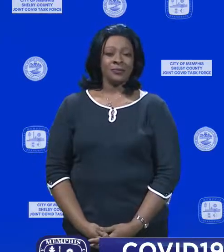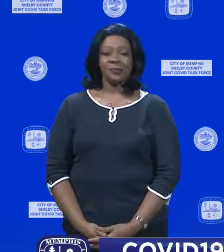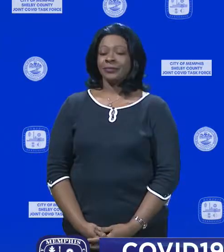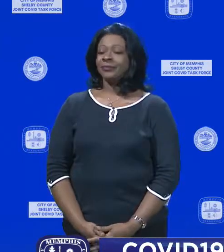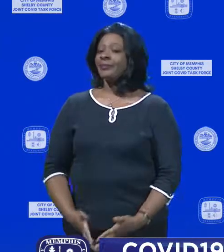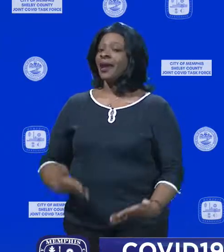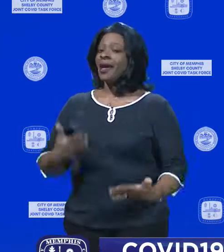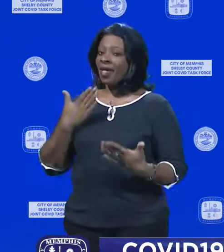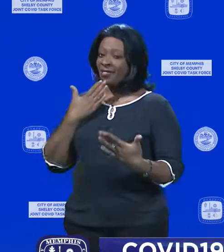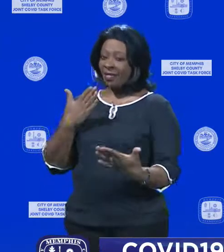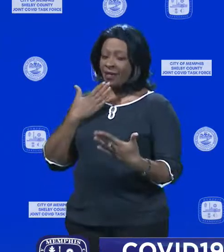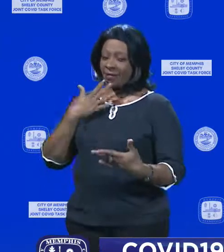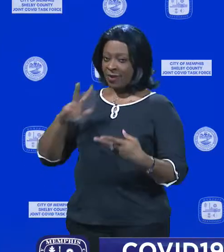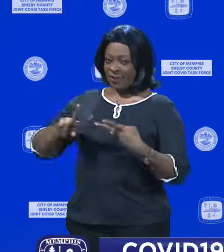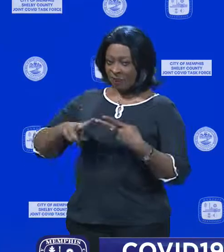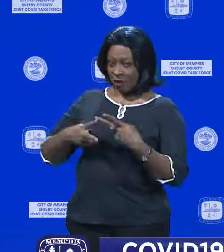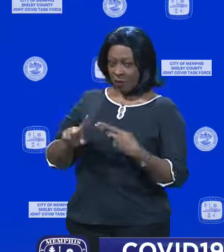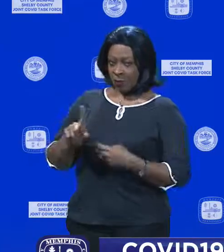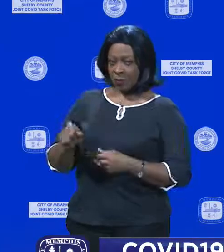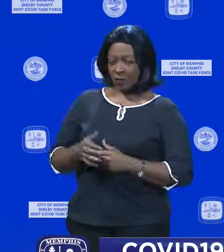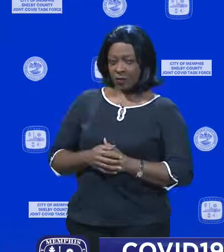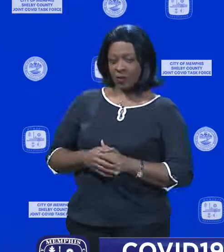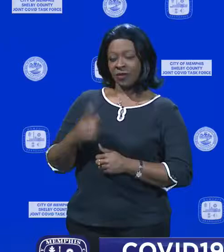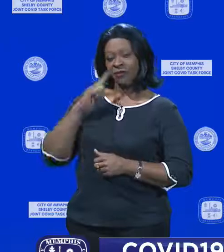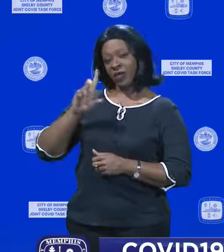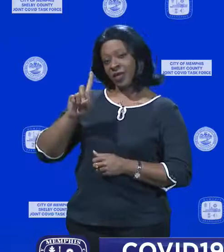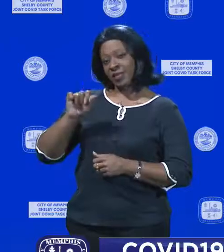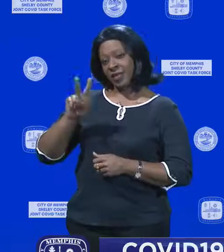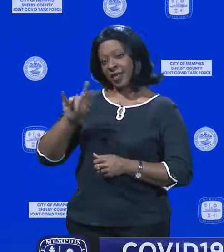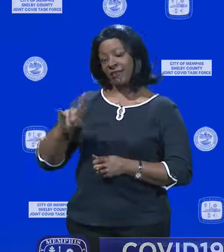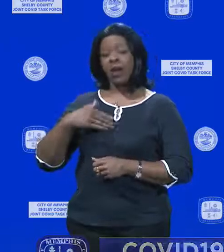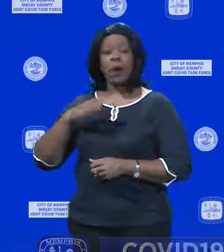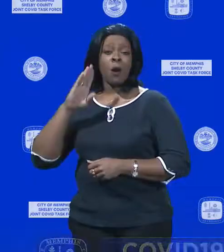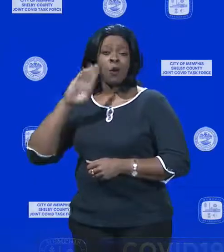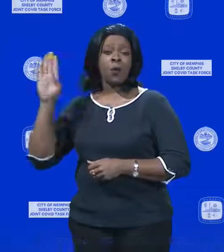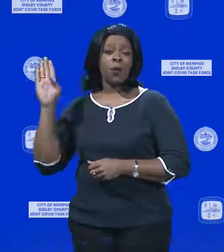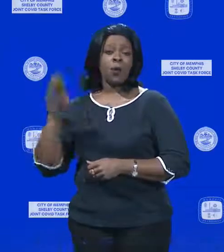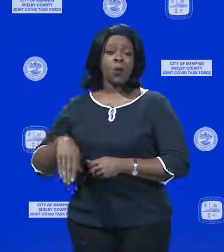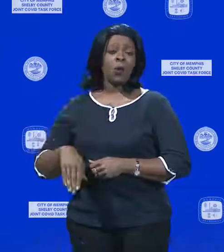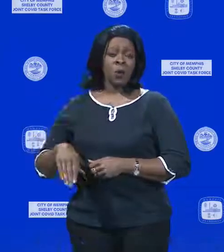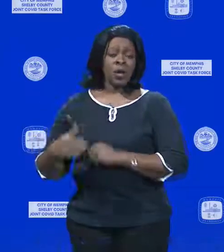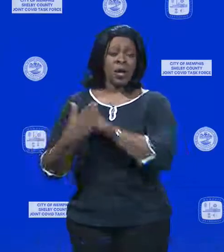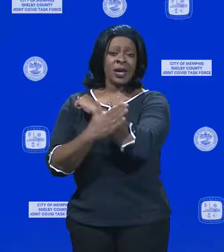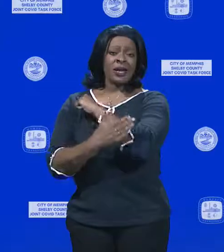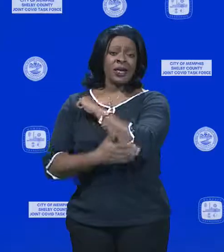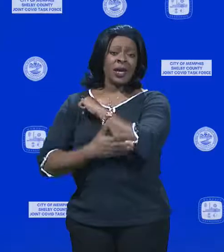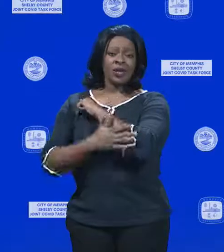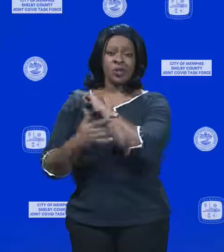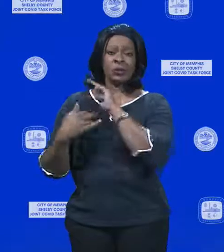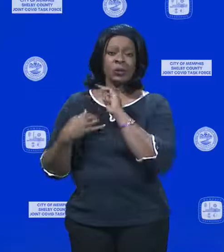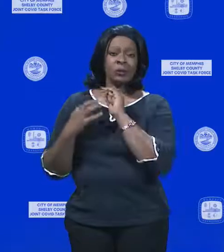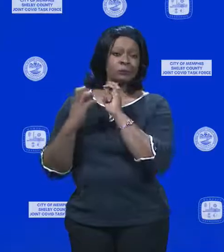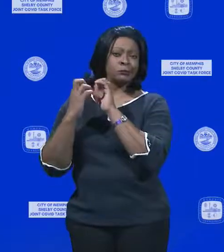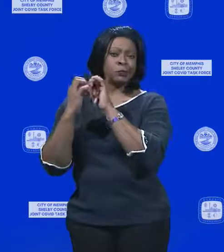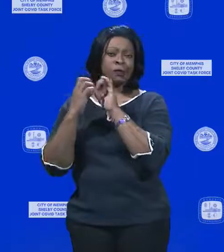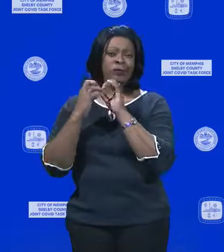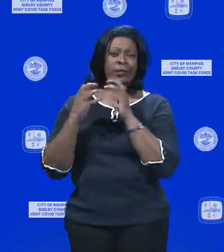Cool, thank you. My follow-up is for David. I know that as a country, we're sort of grappling with, are